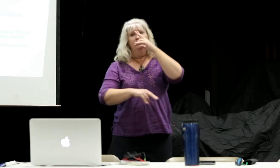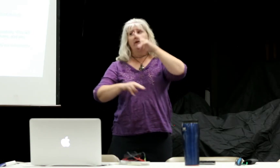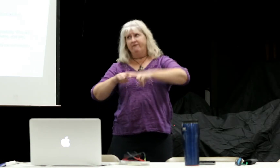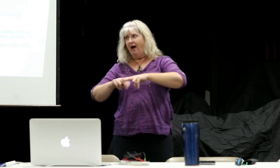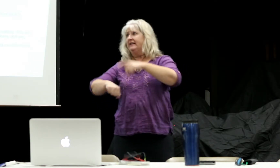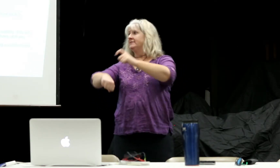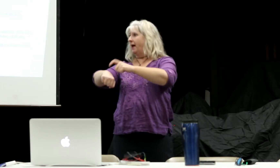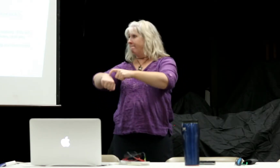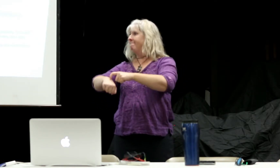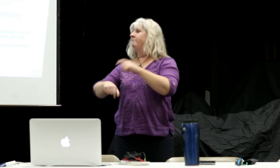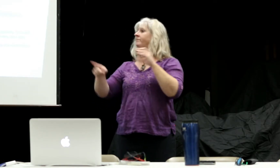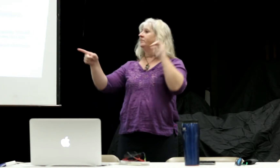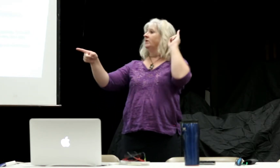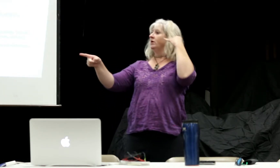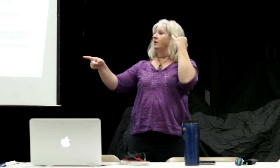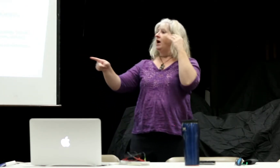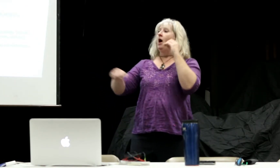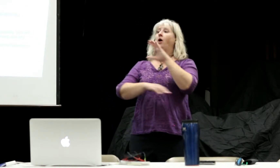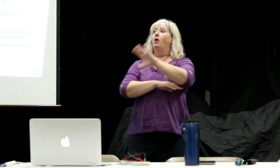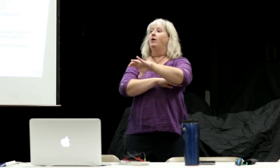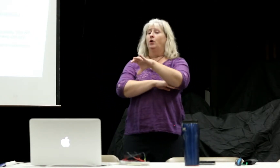come to BDF. It'll be fun.